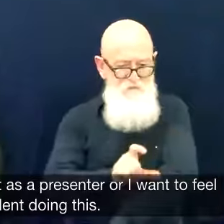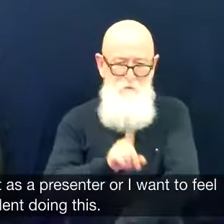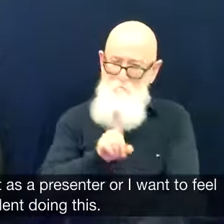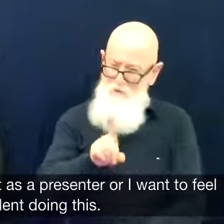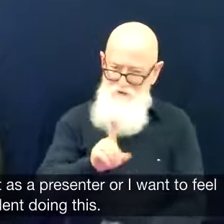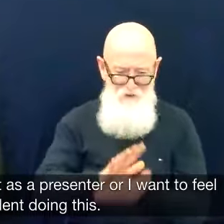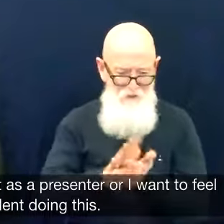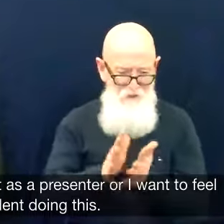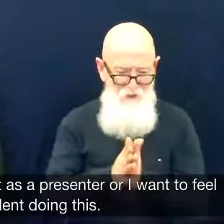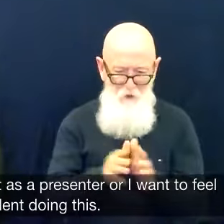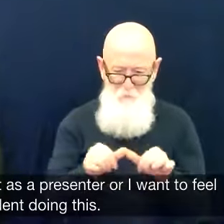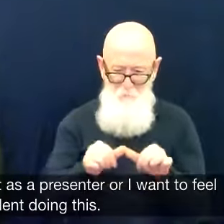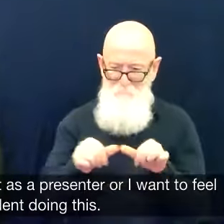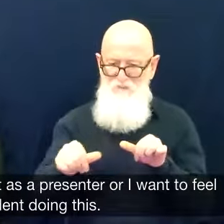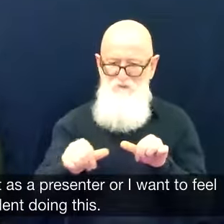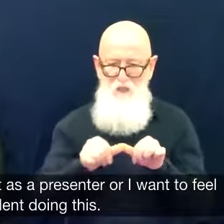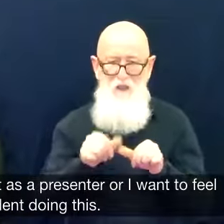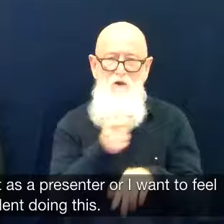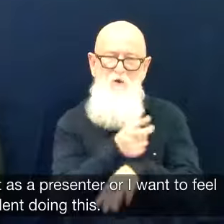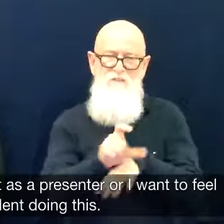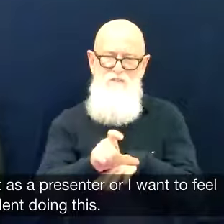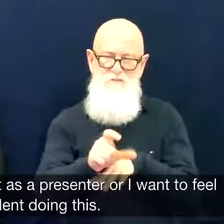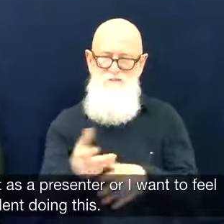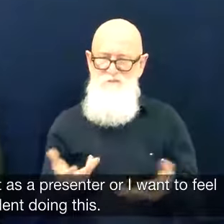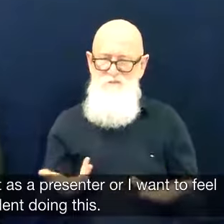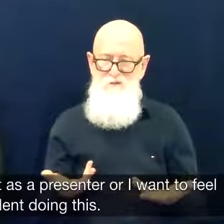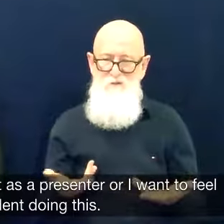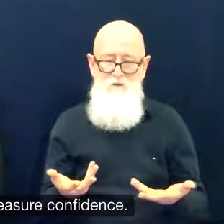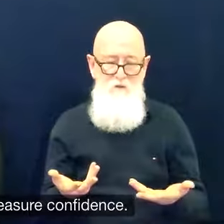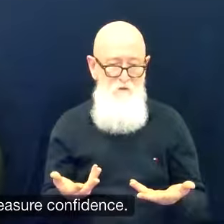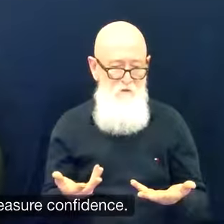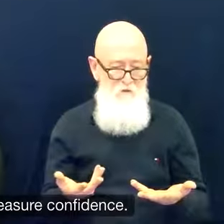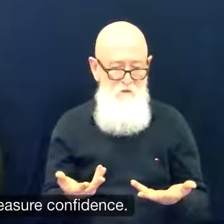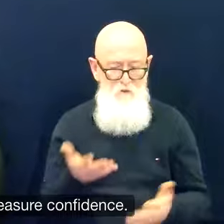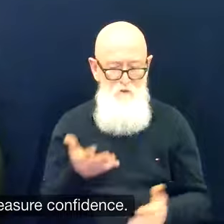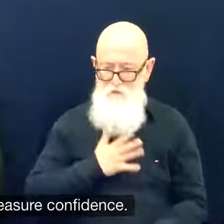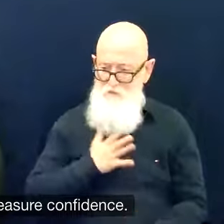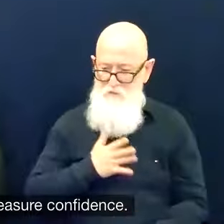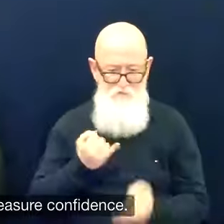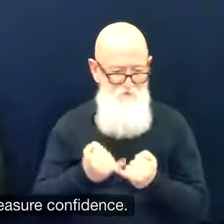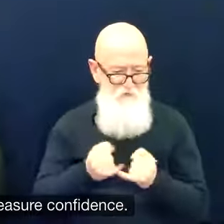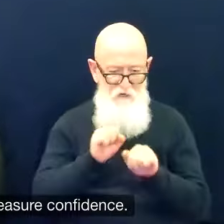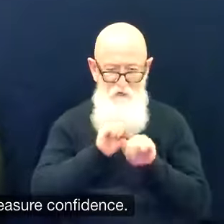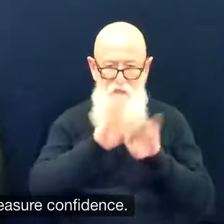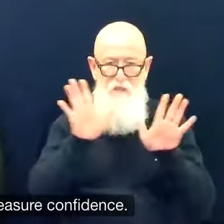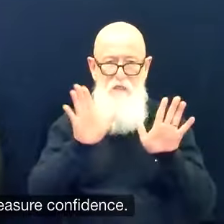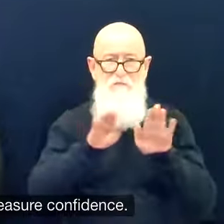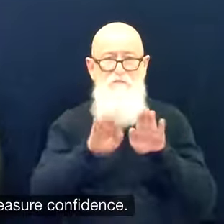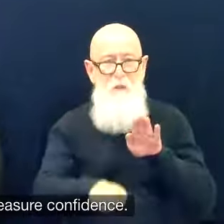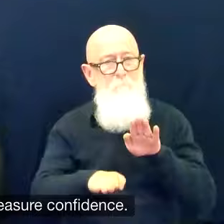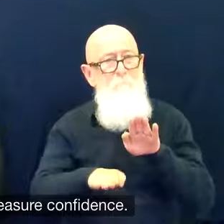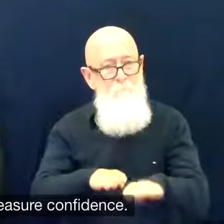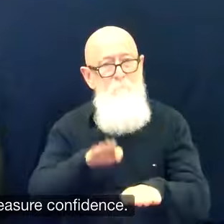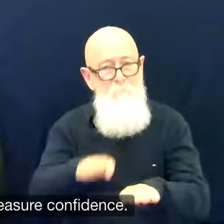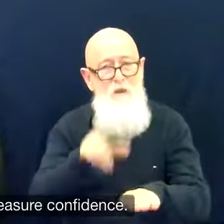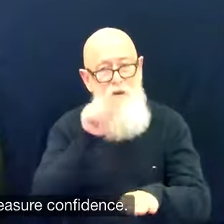confidence? And you might, like, coming up with some really clear things to measure can help you